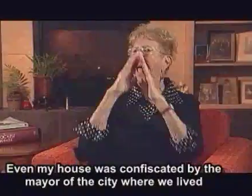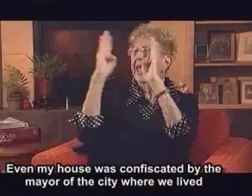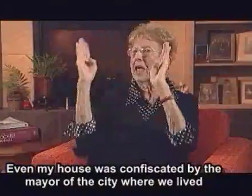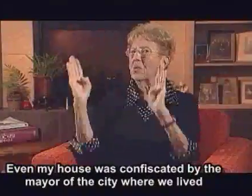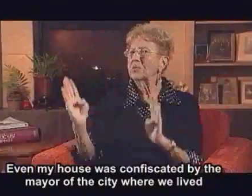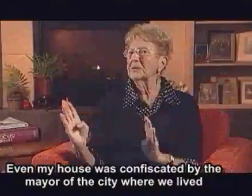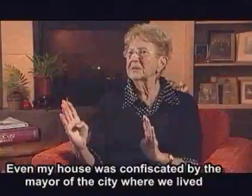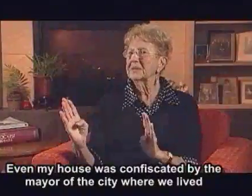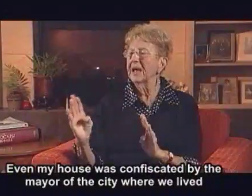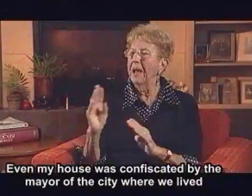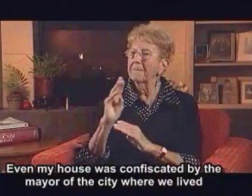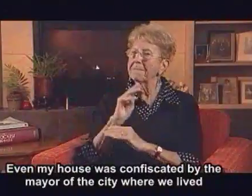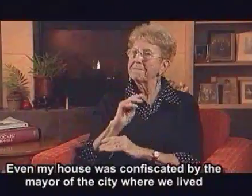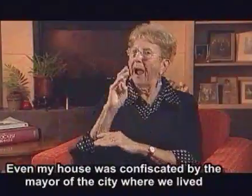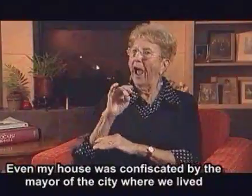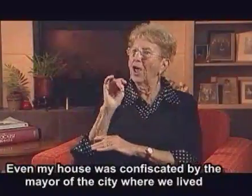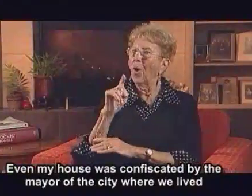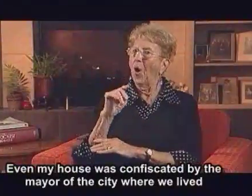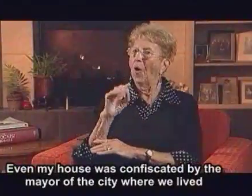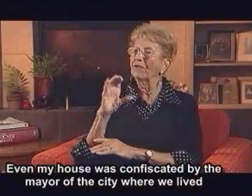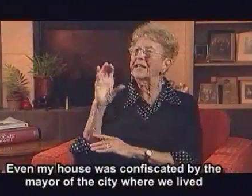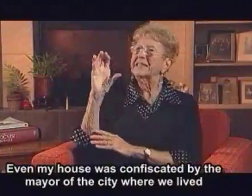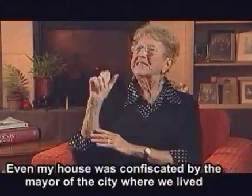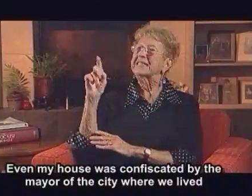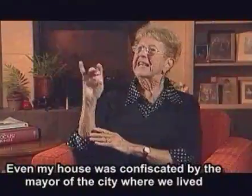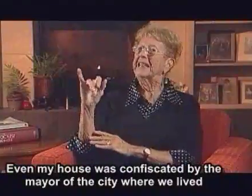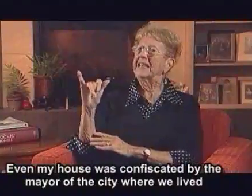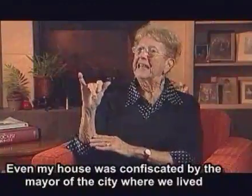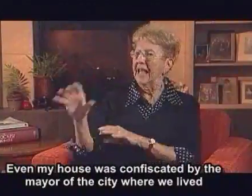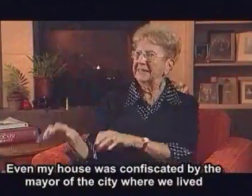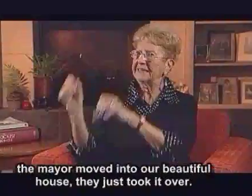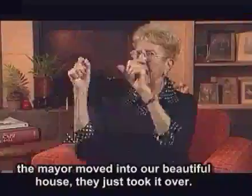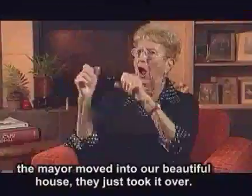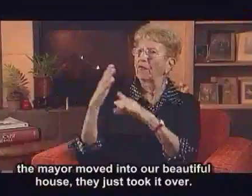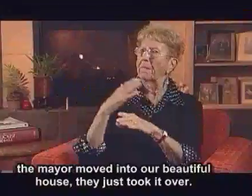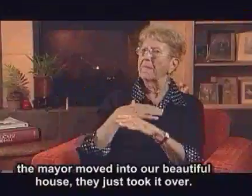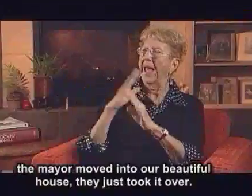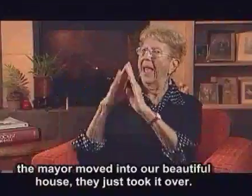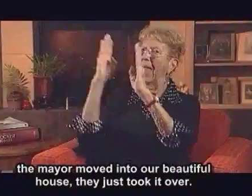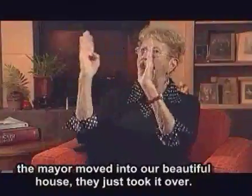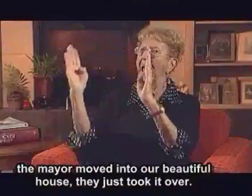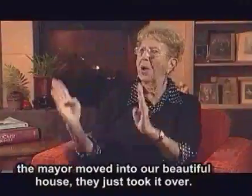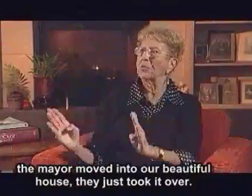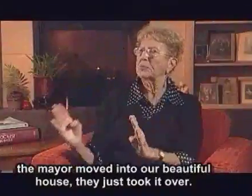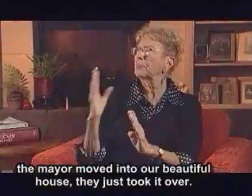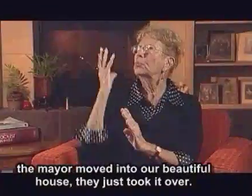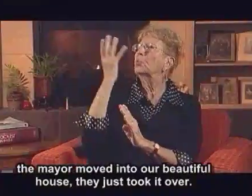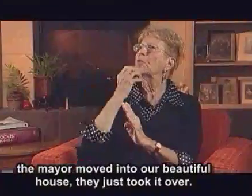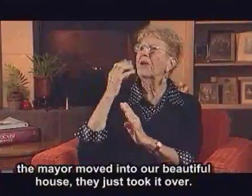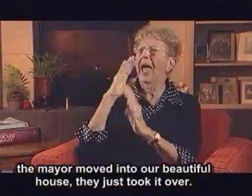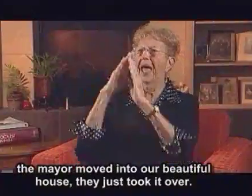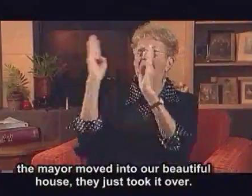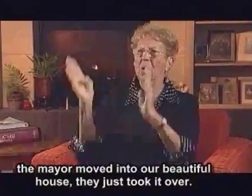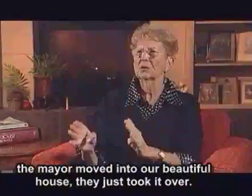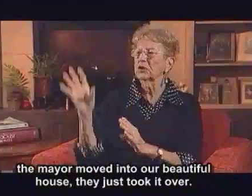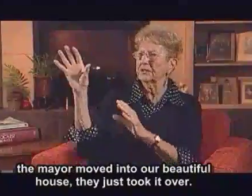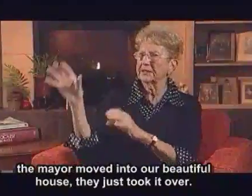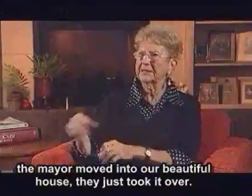Even my house was confiscated by the mayor of the city where we lived. The mayor moved into our beautiful house. They just